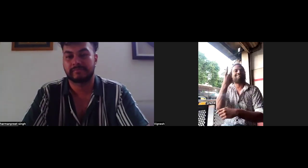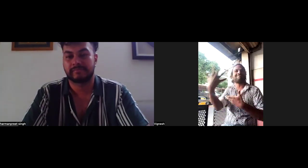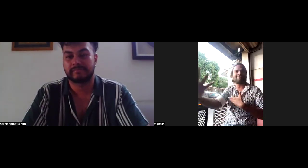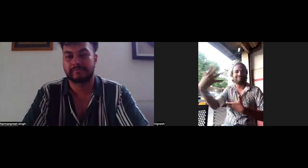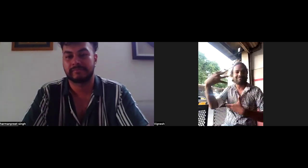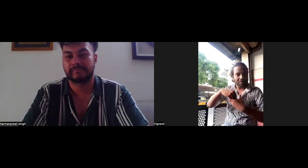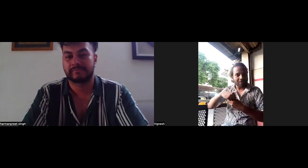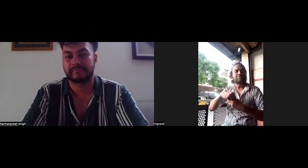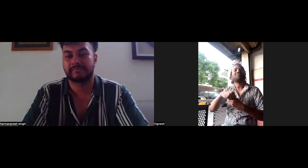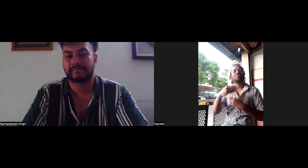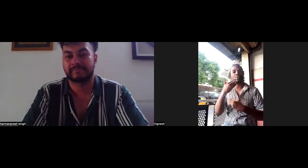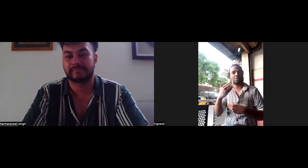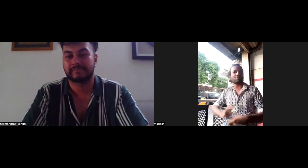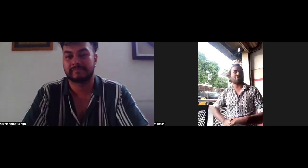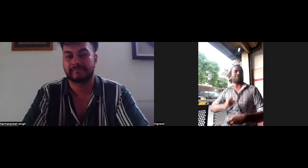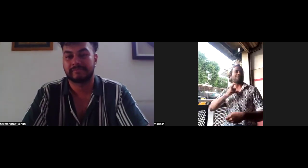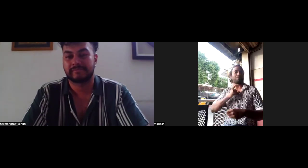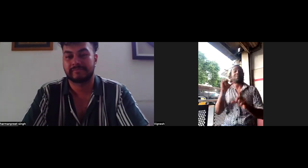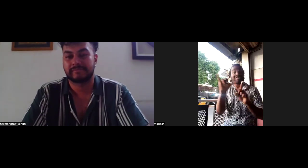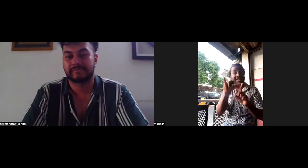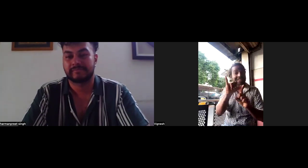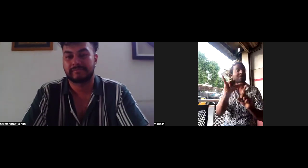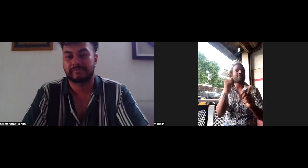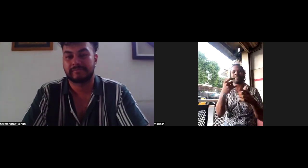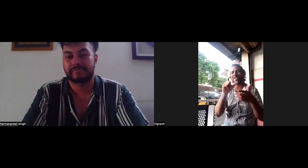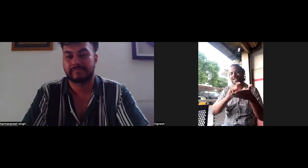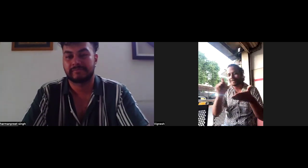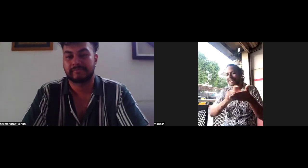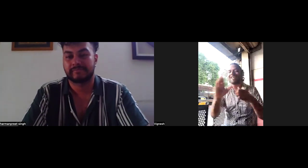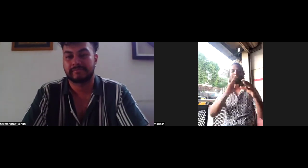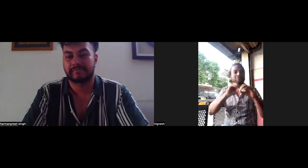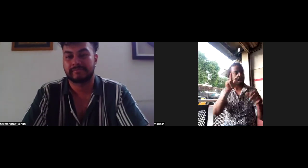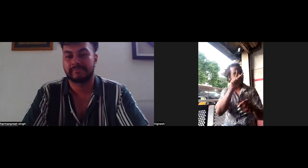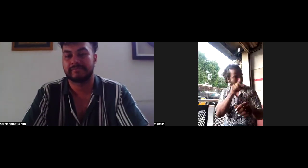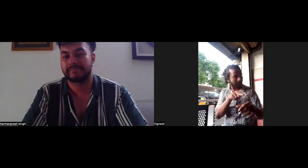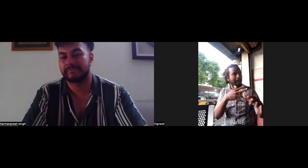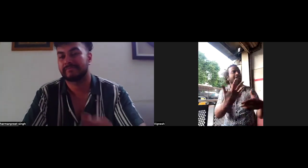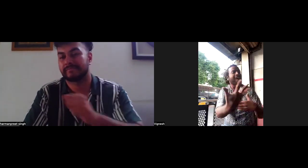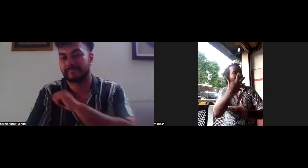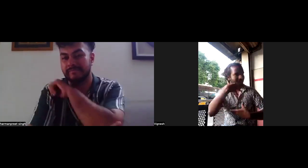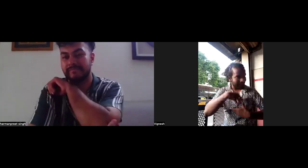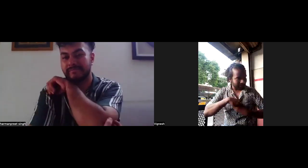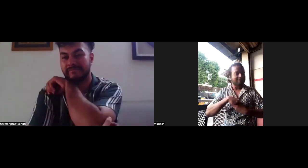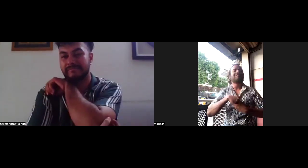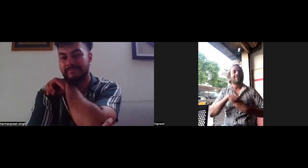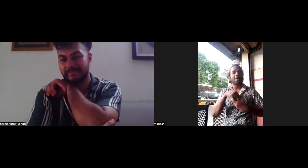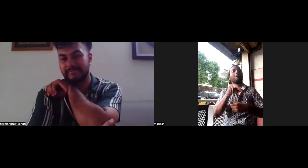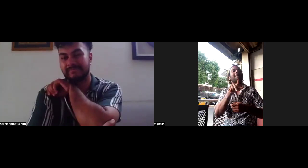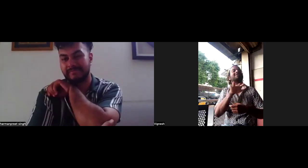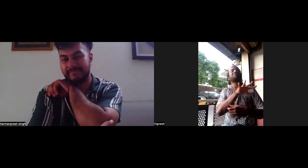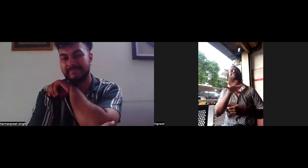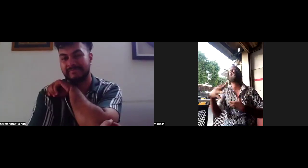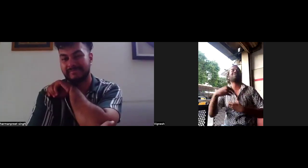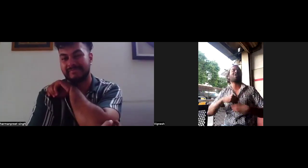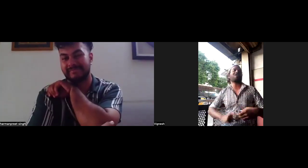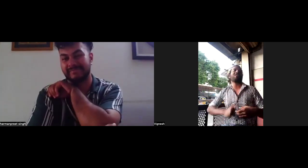uh, queer community members, which helped me learn a lot and gain confidence.